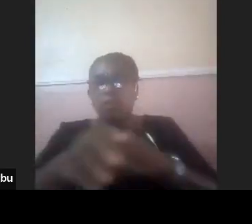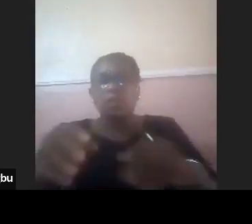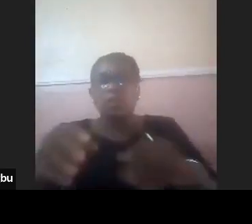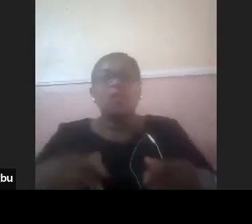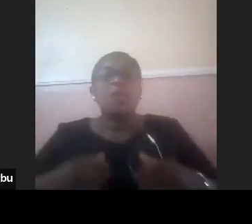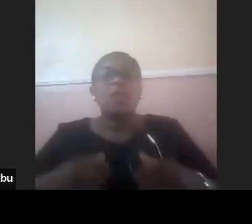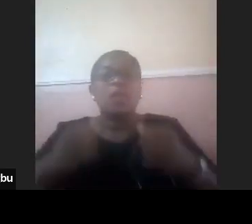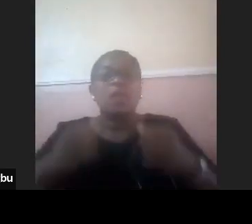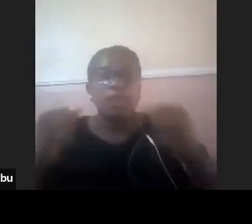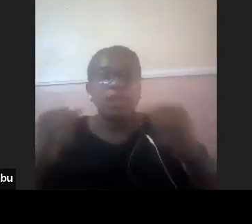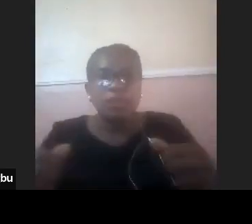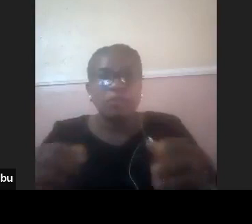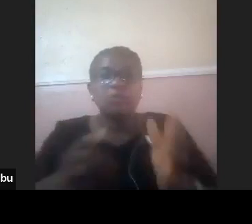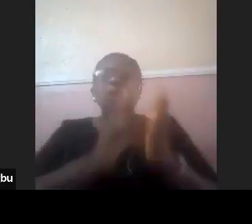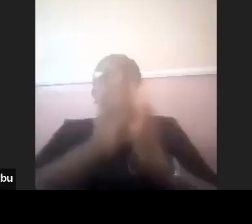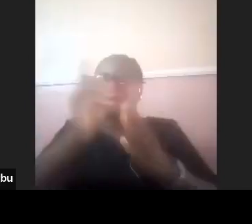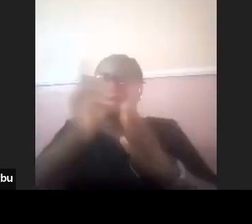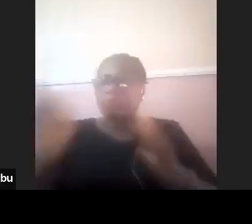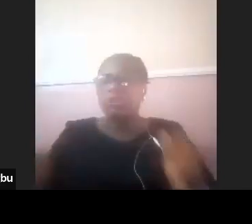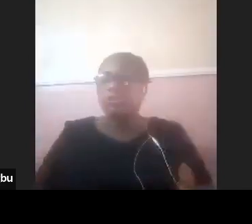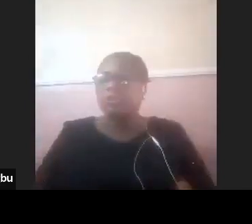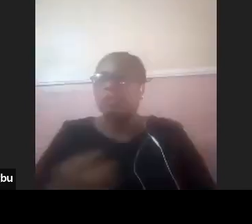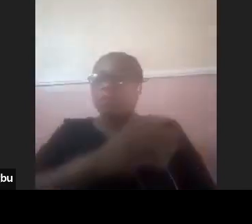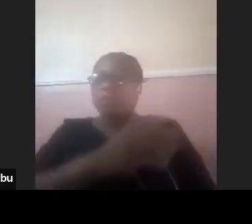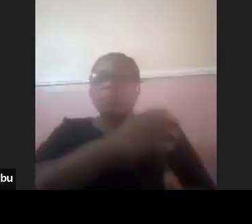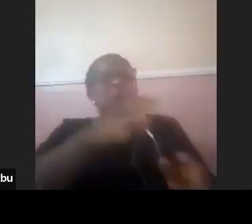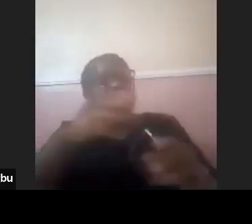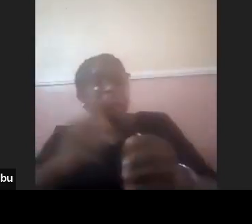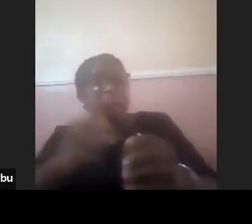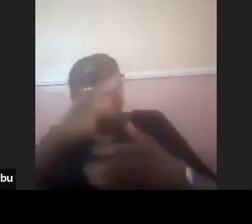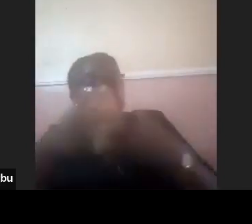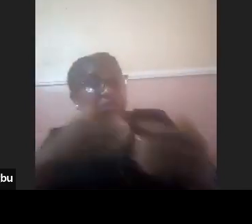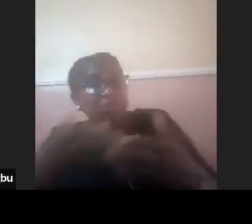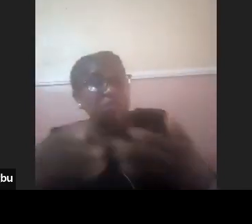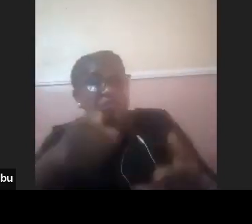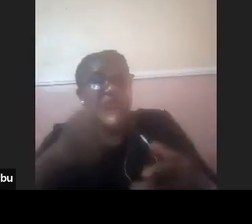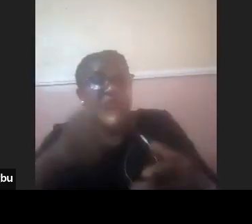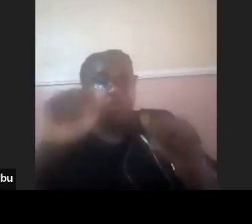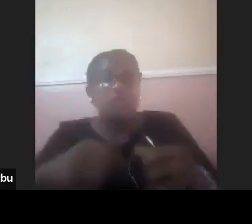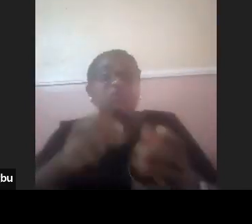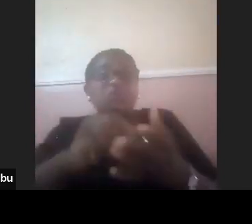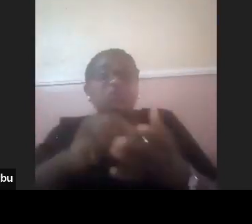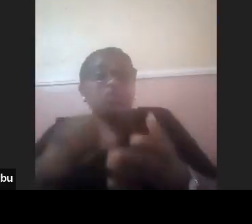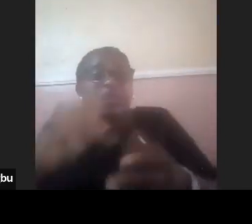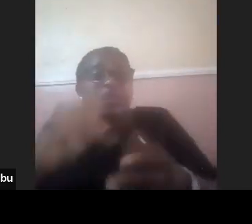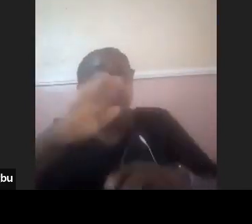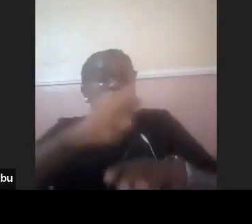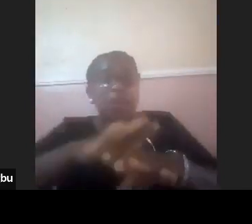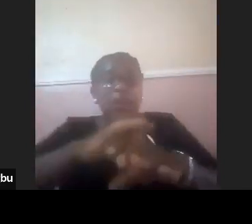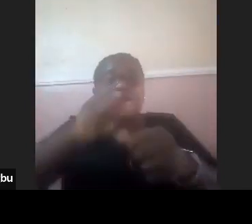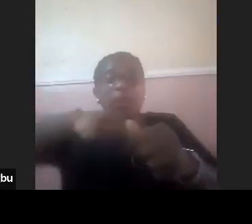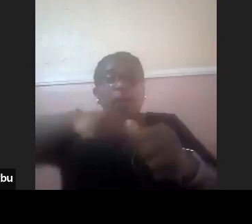write on HIV. I expect an overall improvement in HIV care.